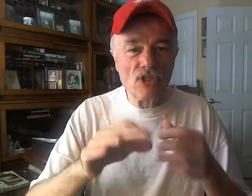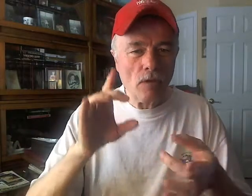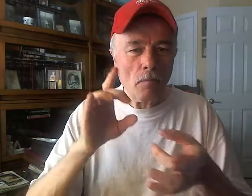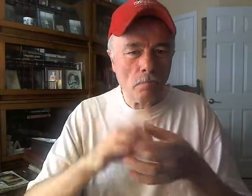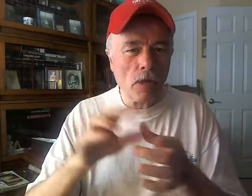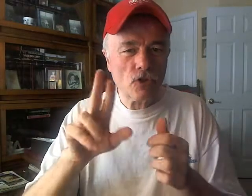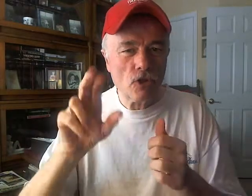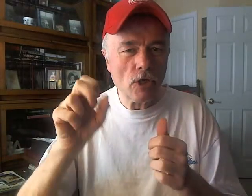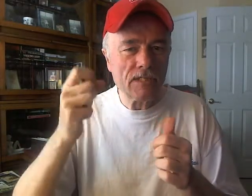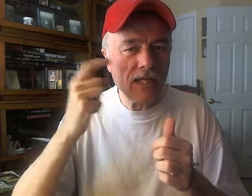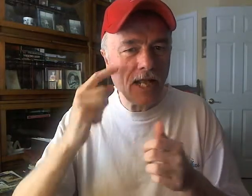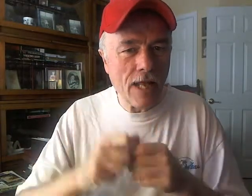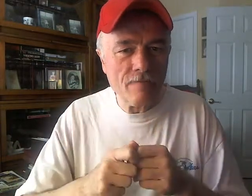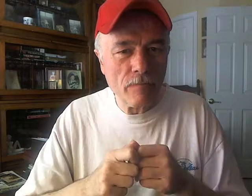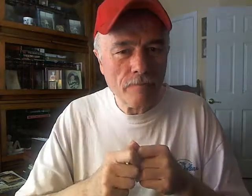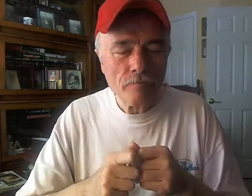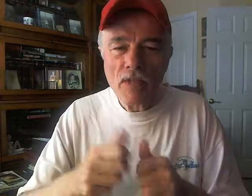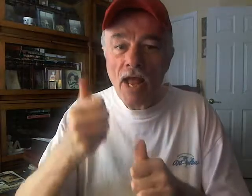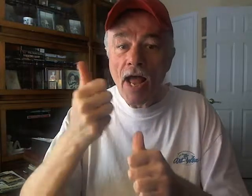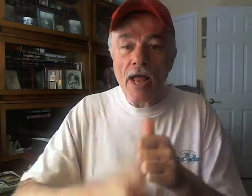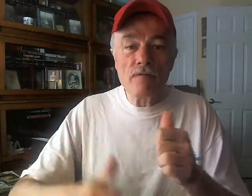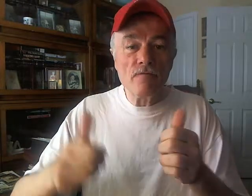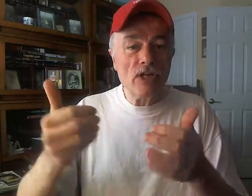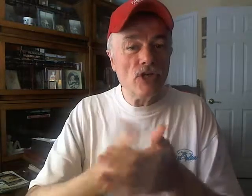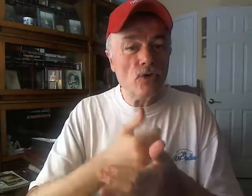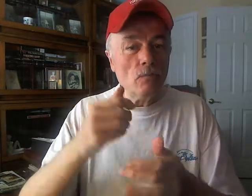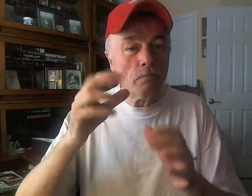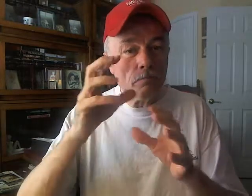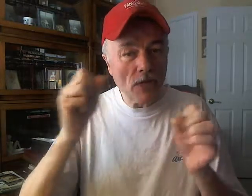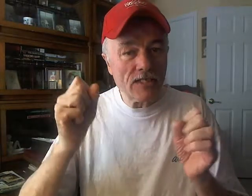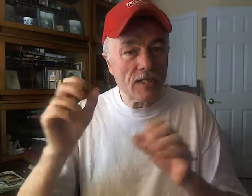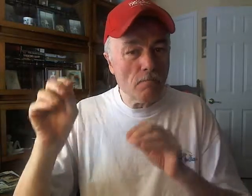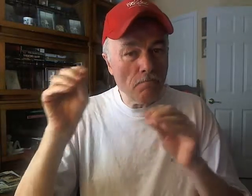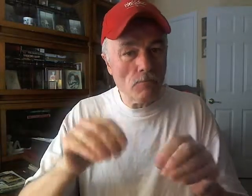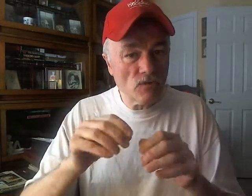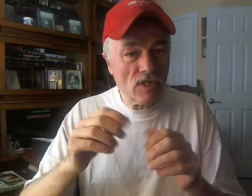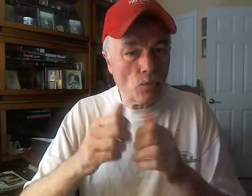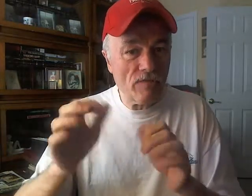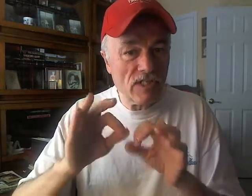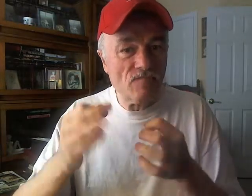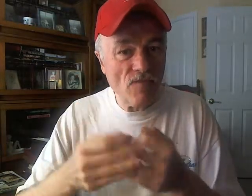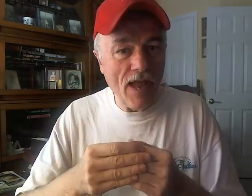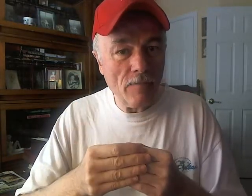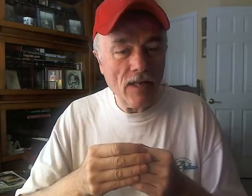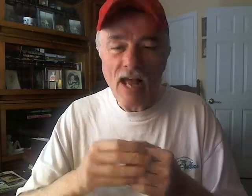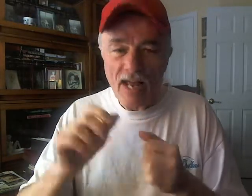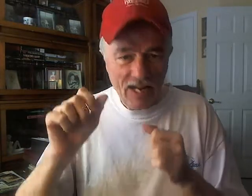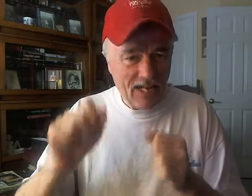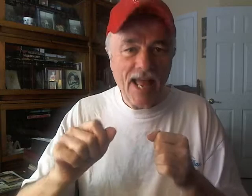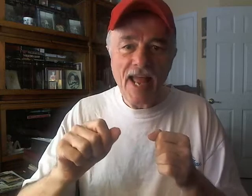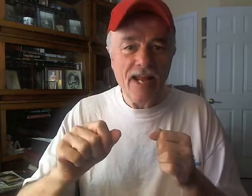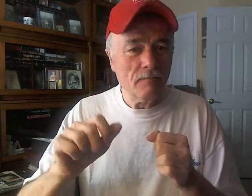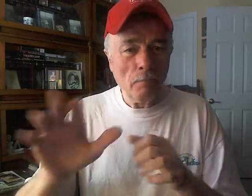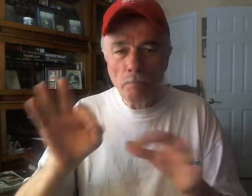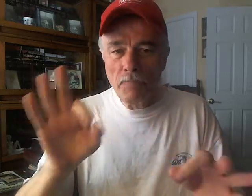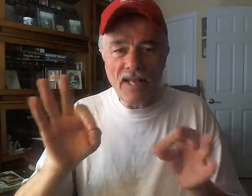invested, but just again. And the new president music in Spain can't peep